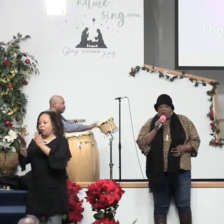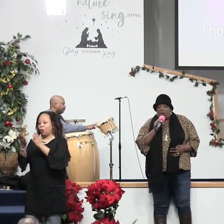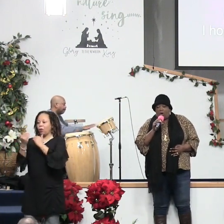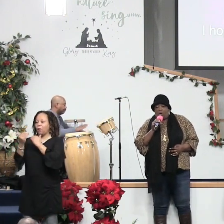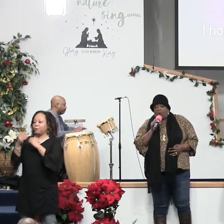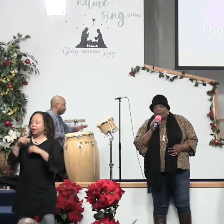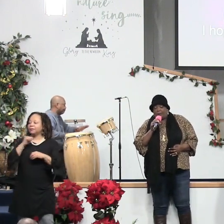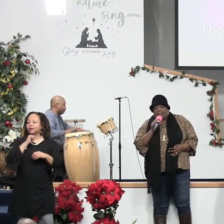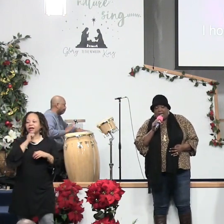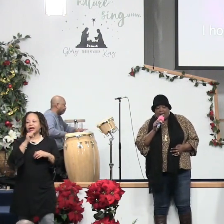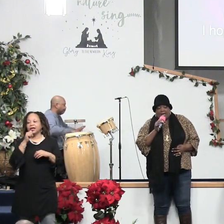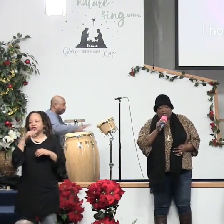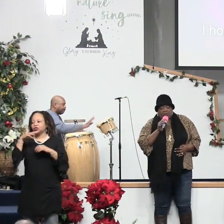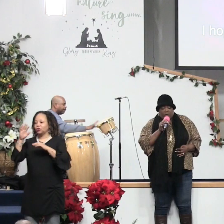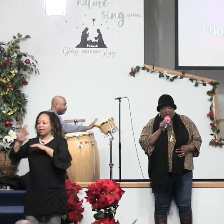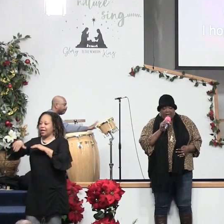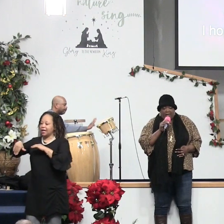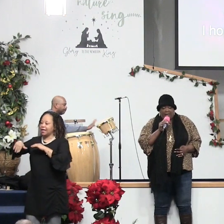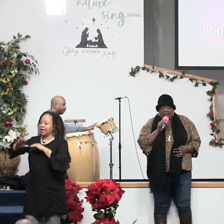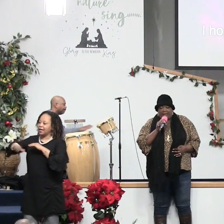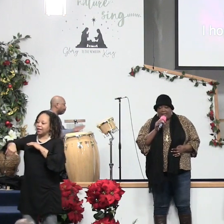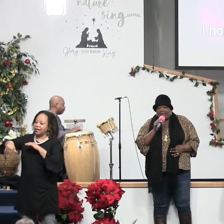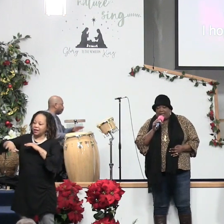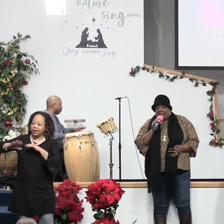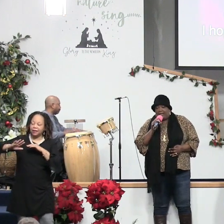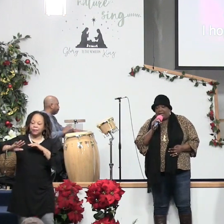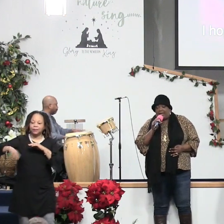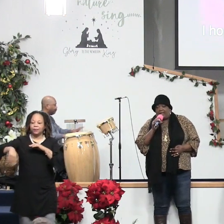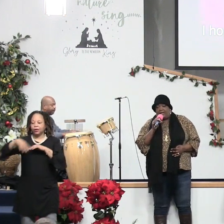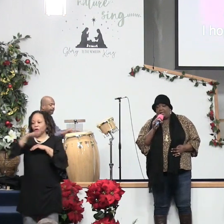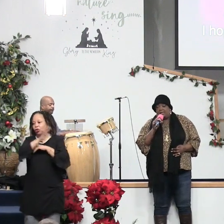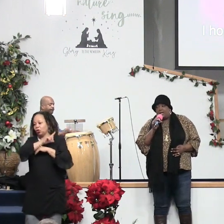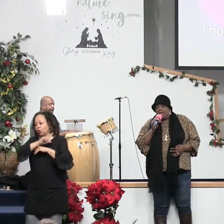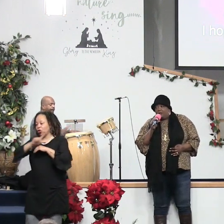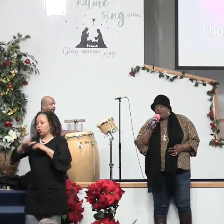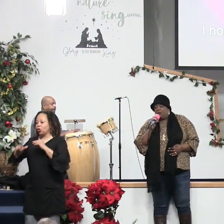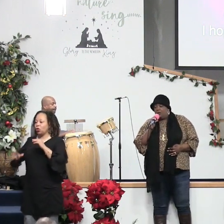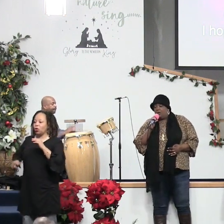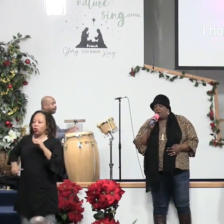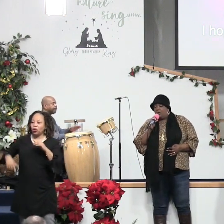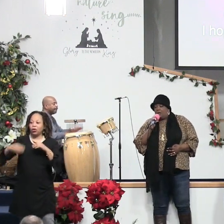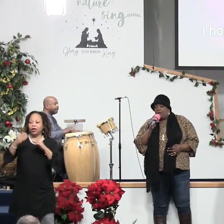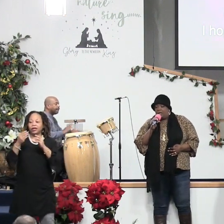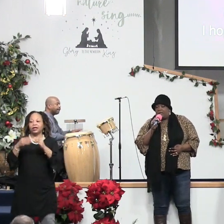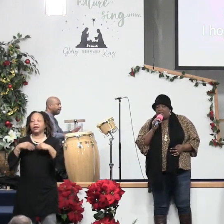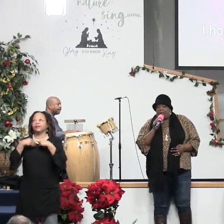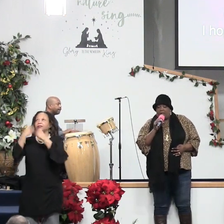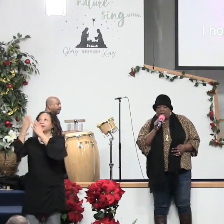No.